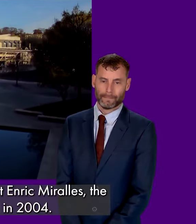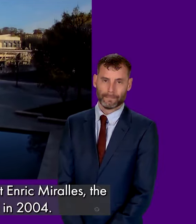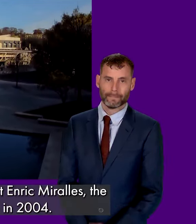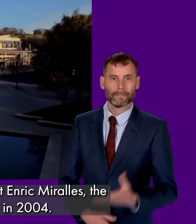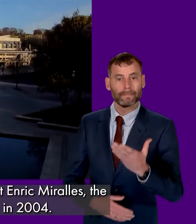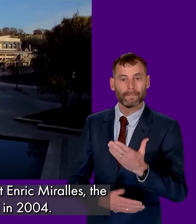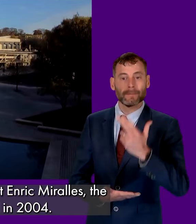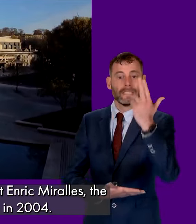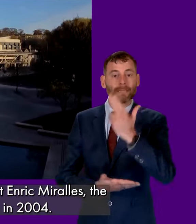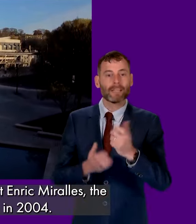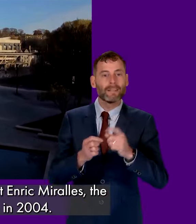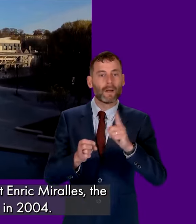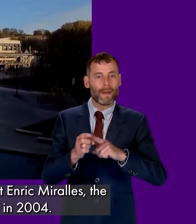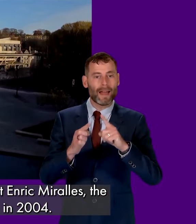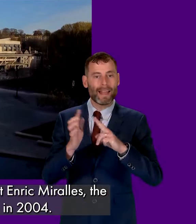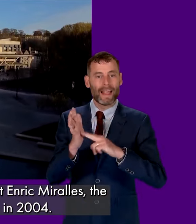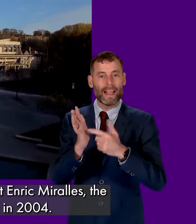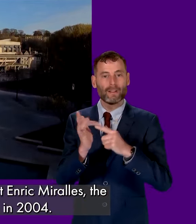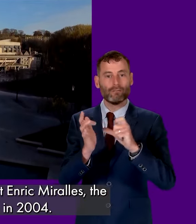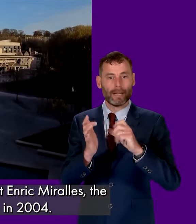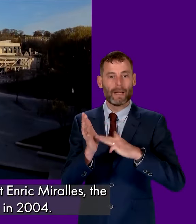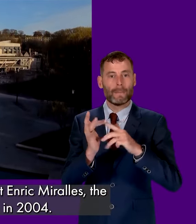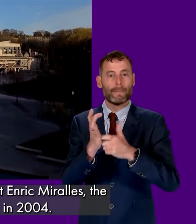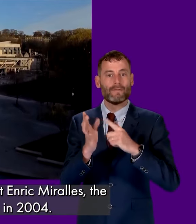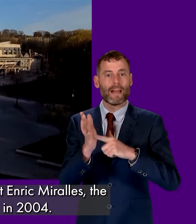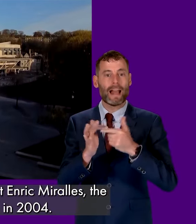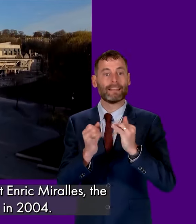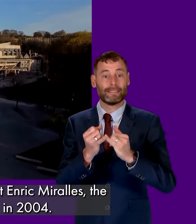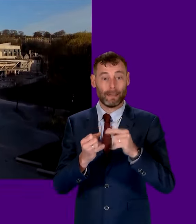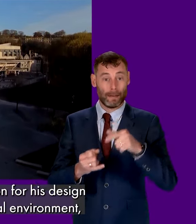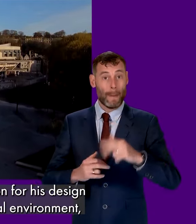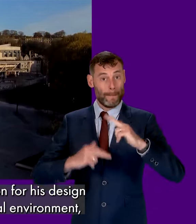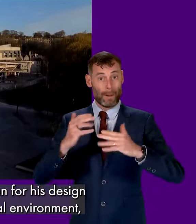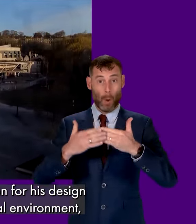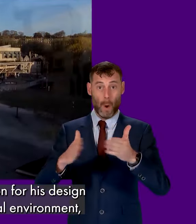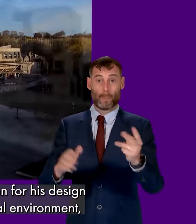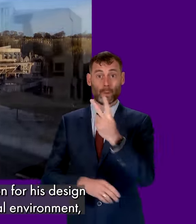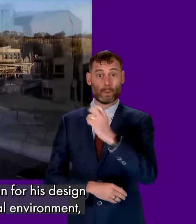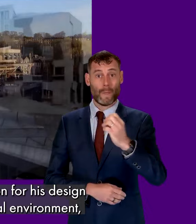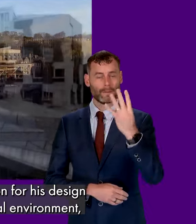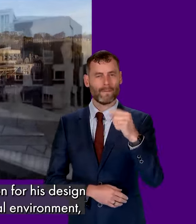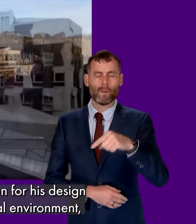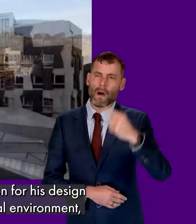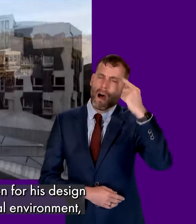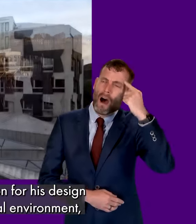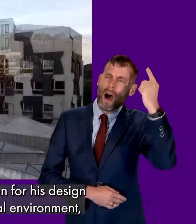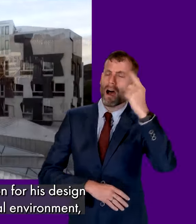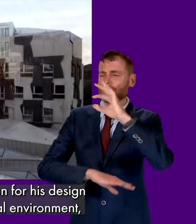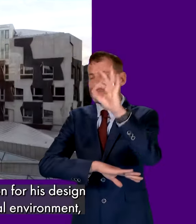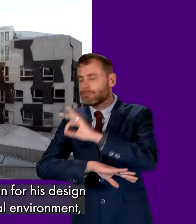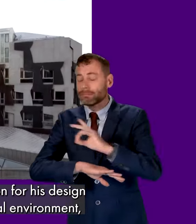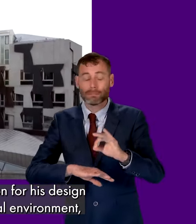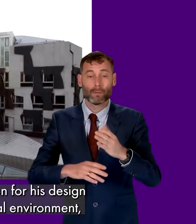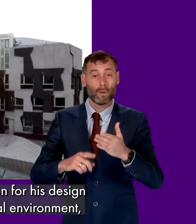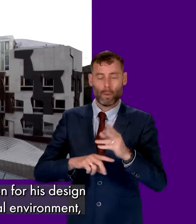Designed by lead architect Enrique Morales, the building opened in 2004. Morales took inspiration for his design from Scotland's